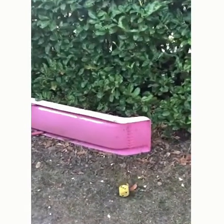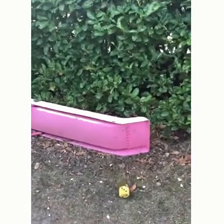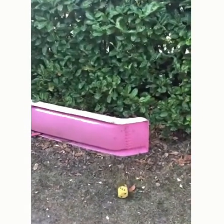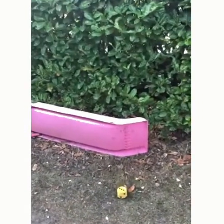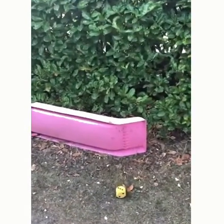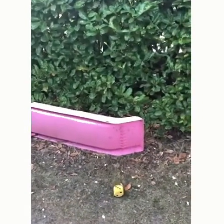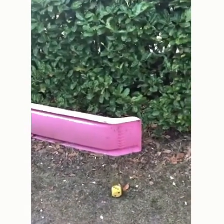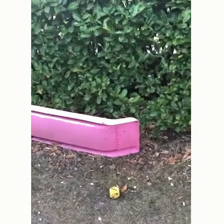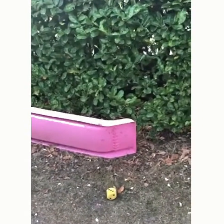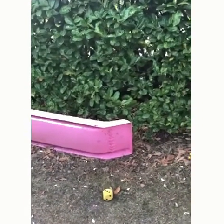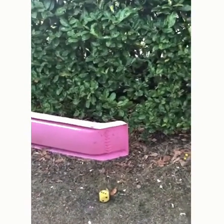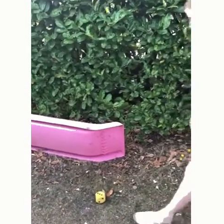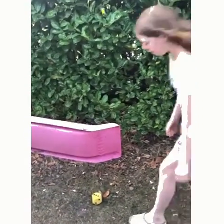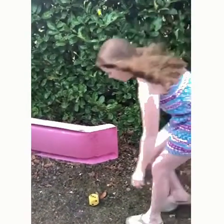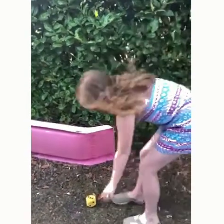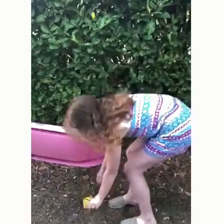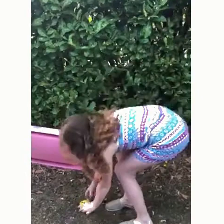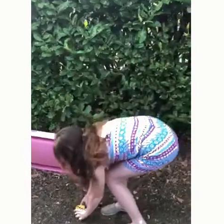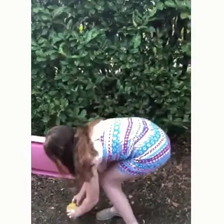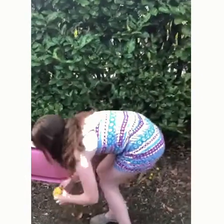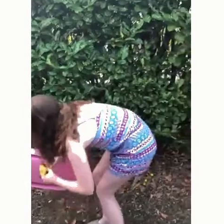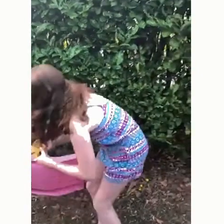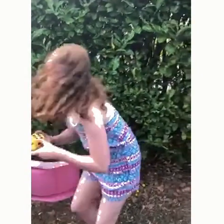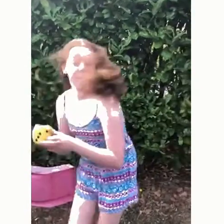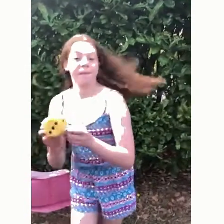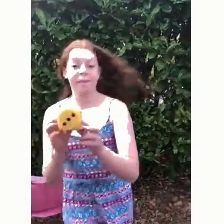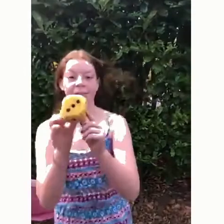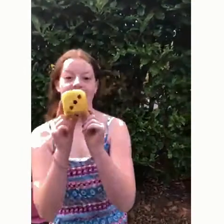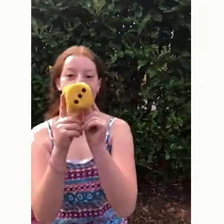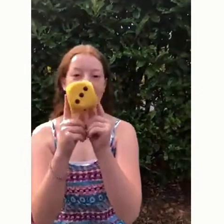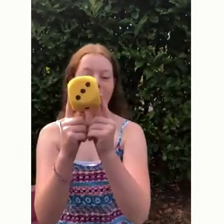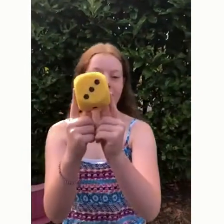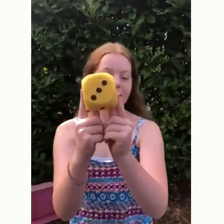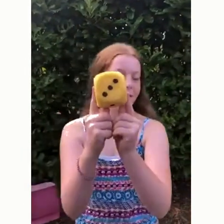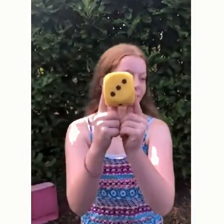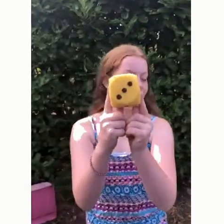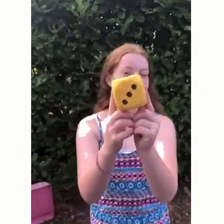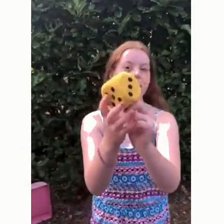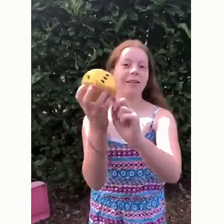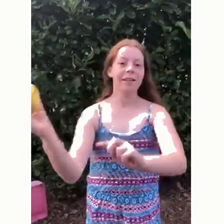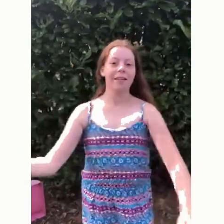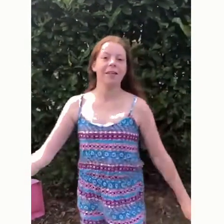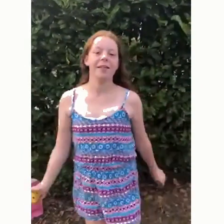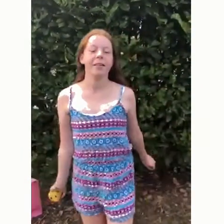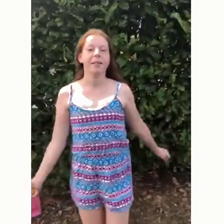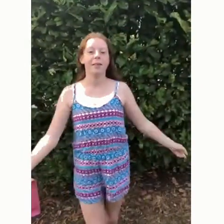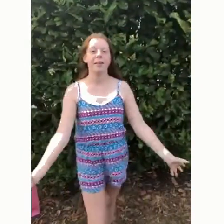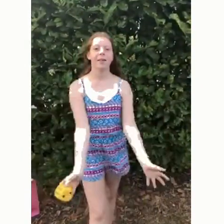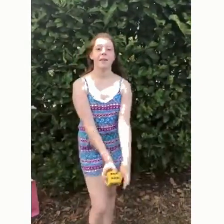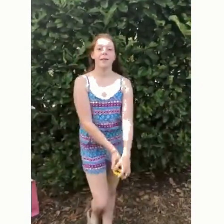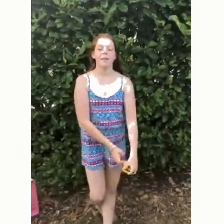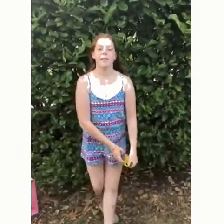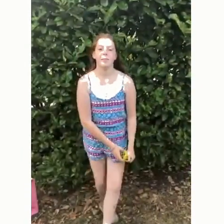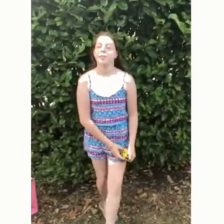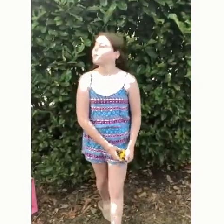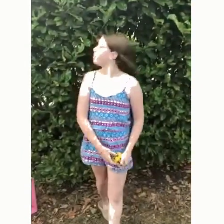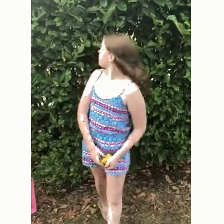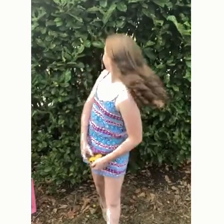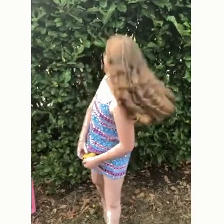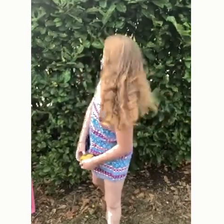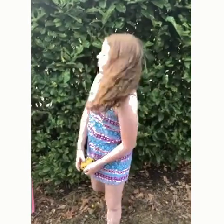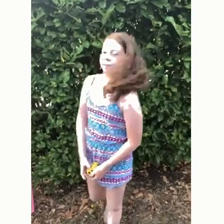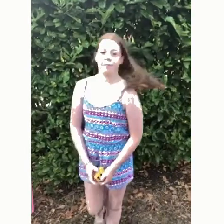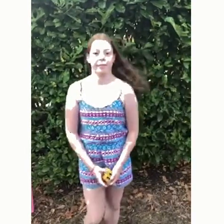Okay, do you want to go and pick that dice up and just show us that score? That was a 3. Well done. So,